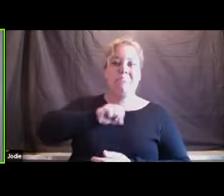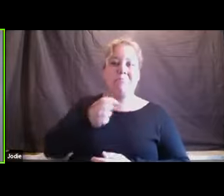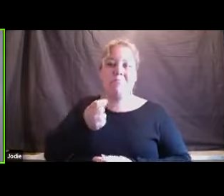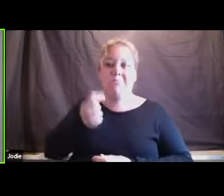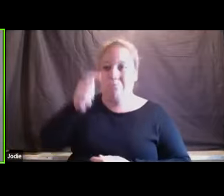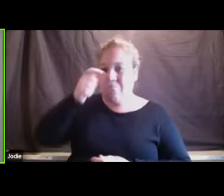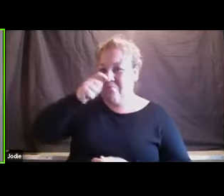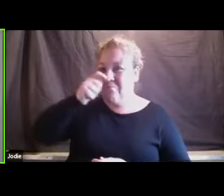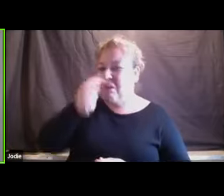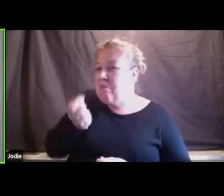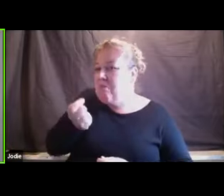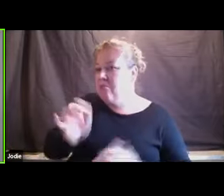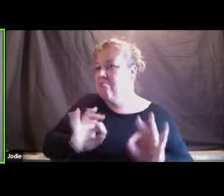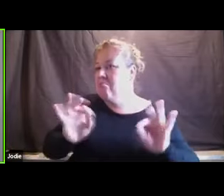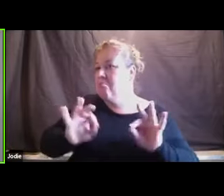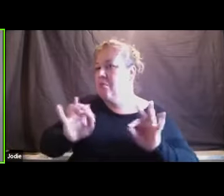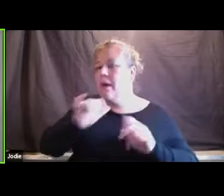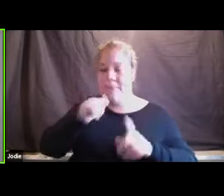we need to take action,